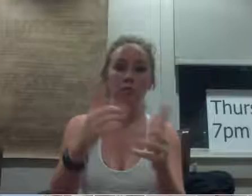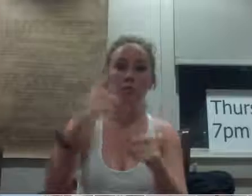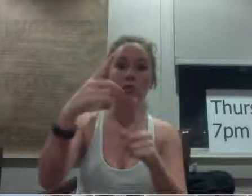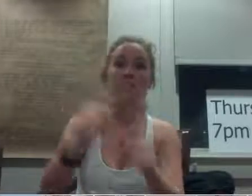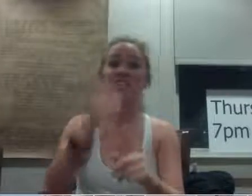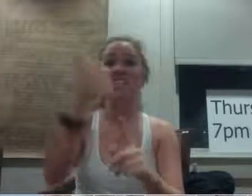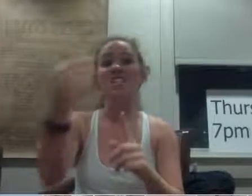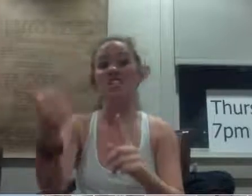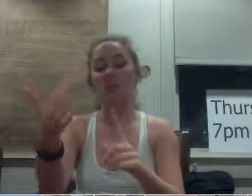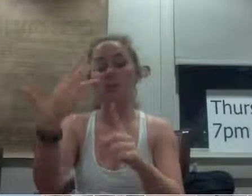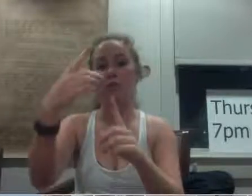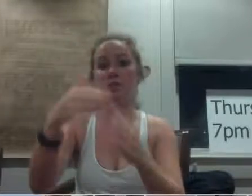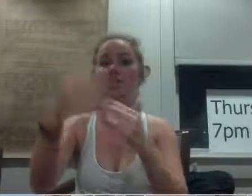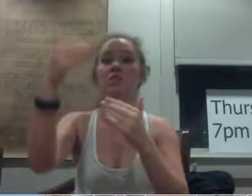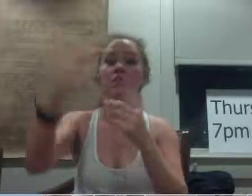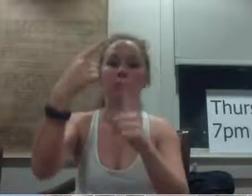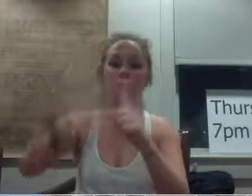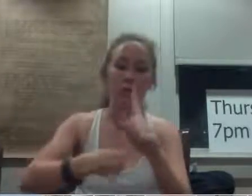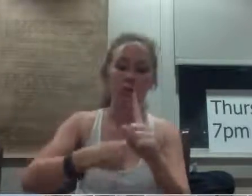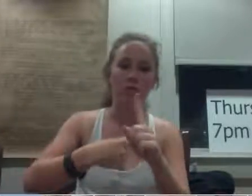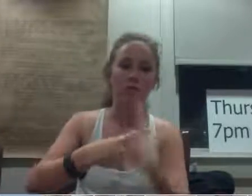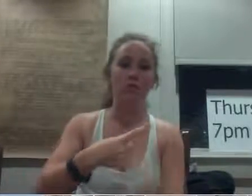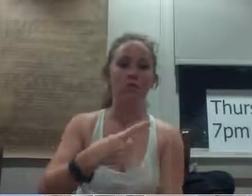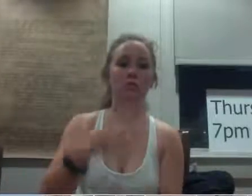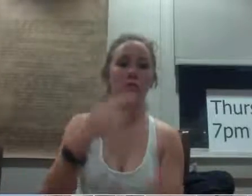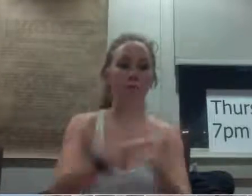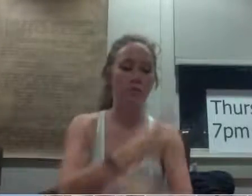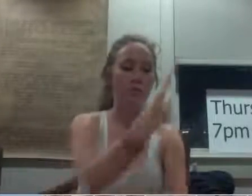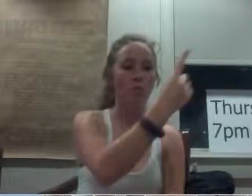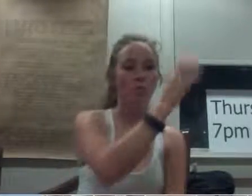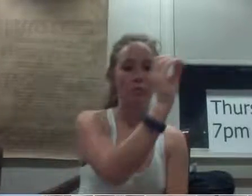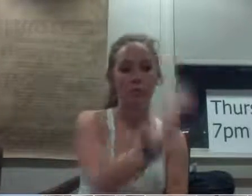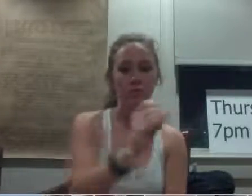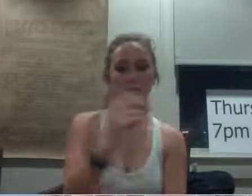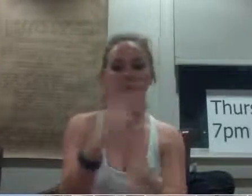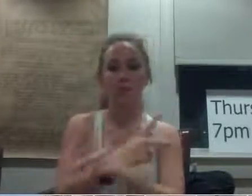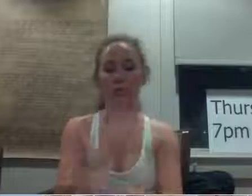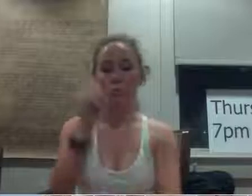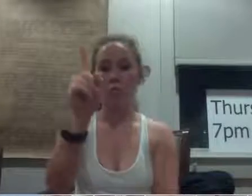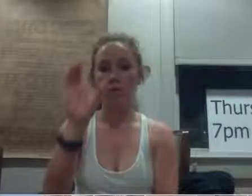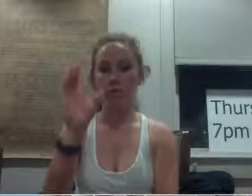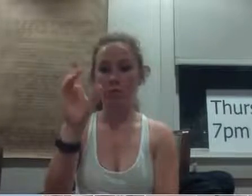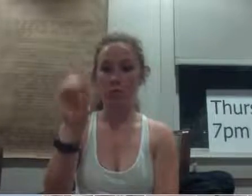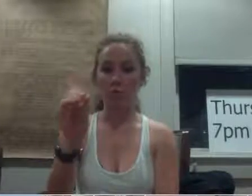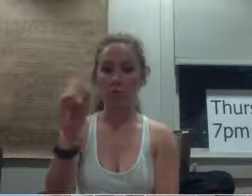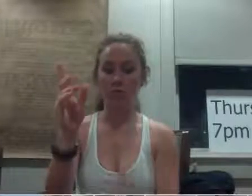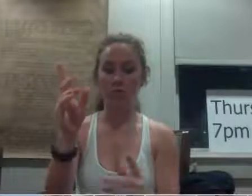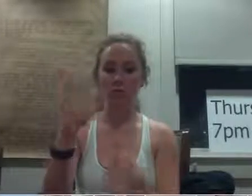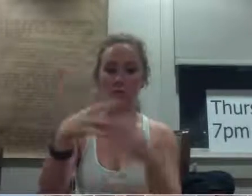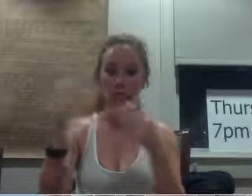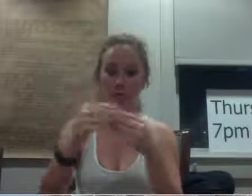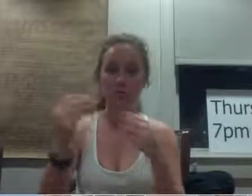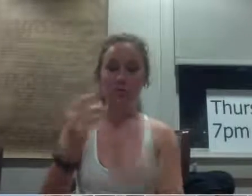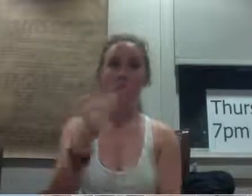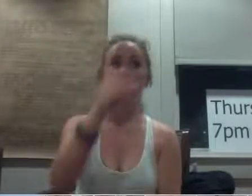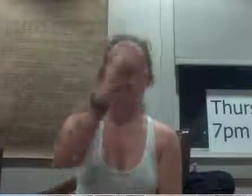So now we're finished with that. We're going to go on to another next month. So 101 times